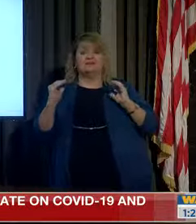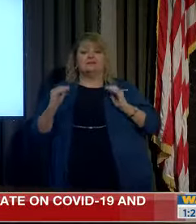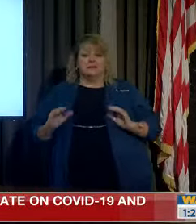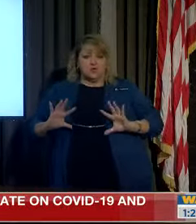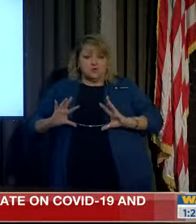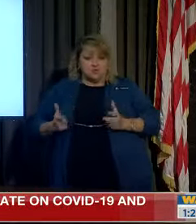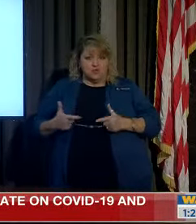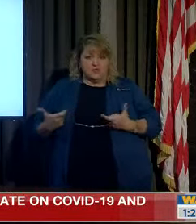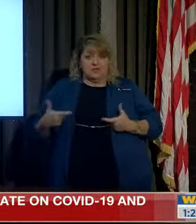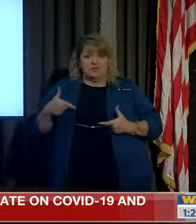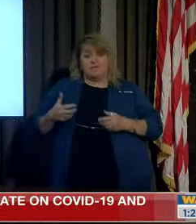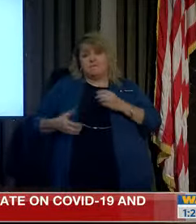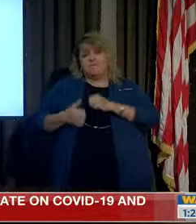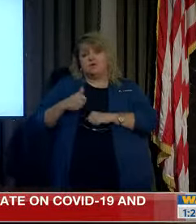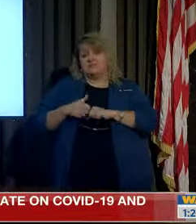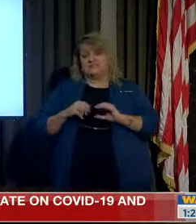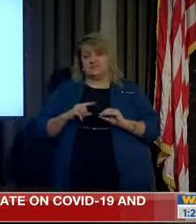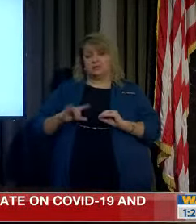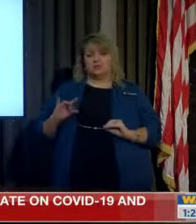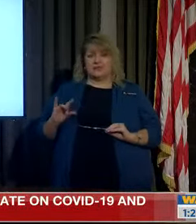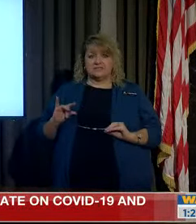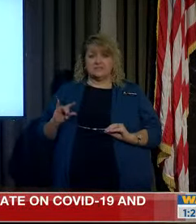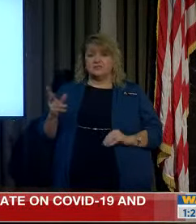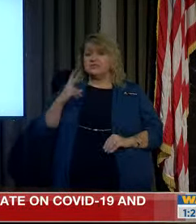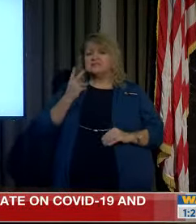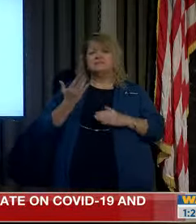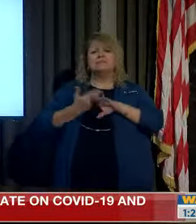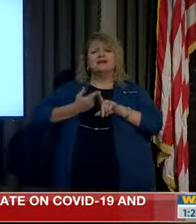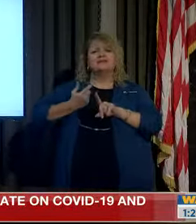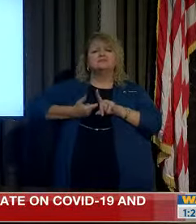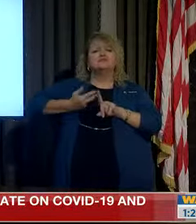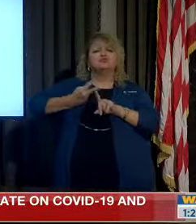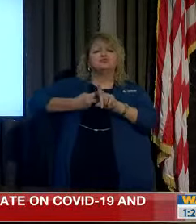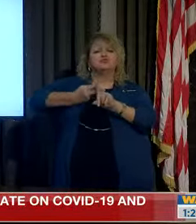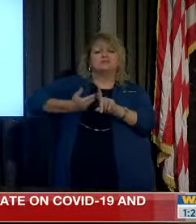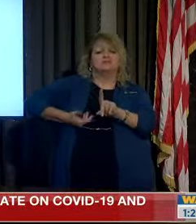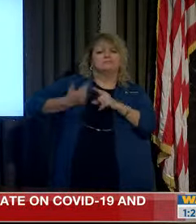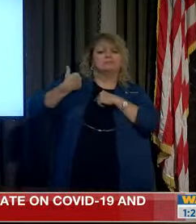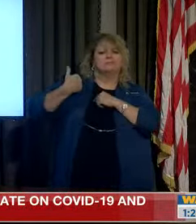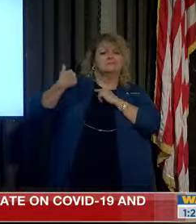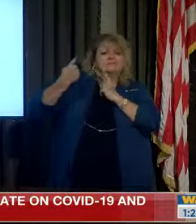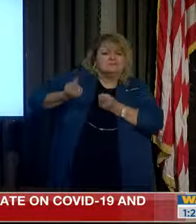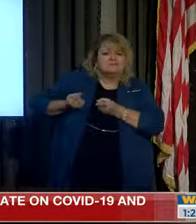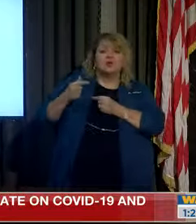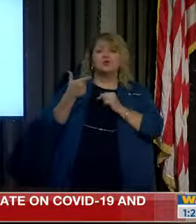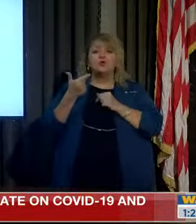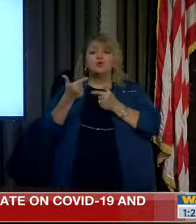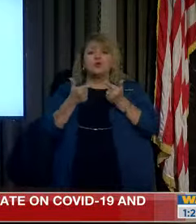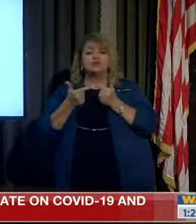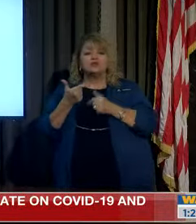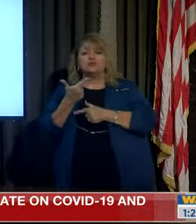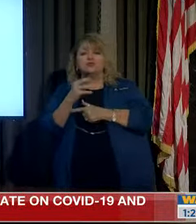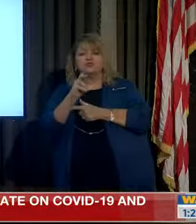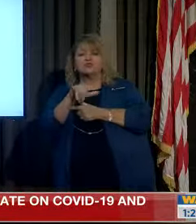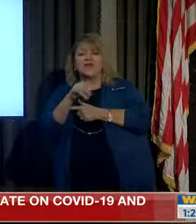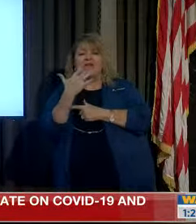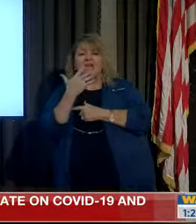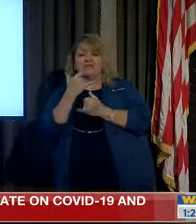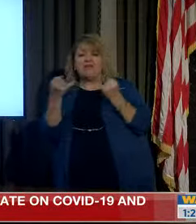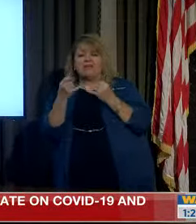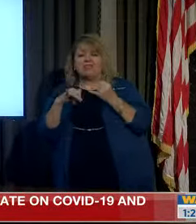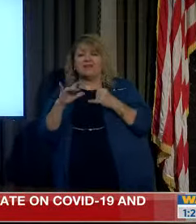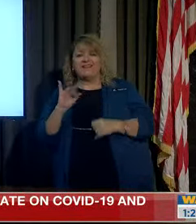so you can see a little bit clearer what's happened over the past 2 months. That gray line that peaks first is 18 through 29-year-olds,